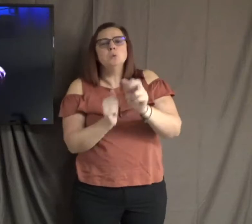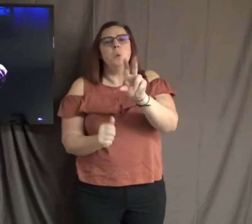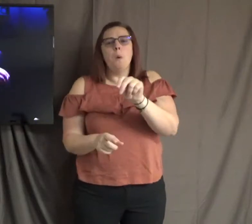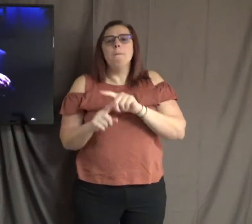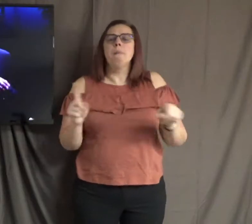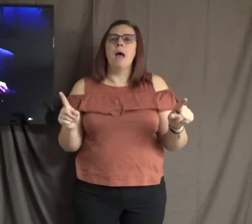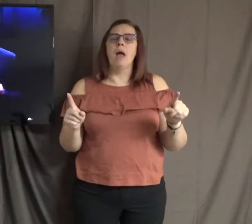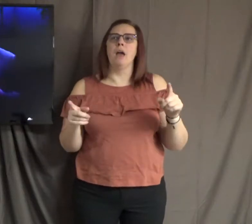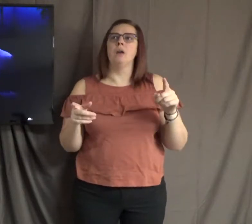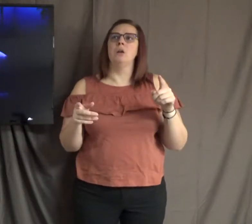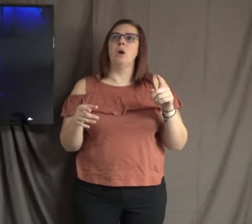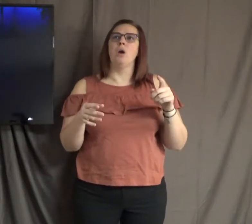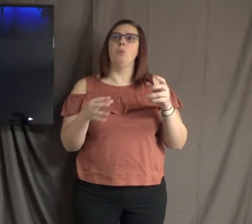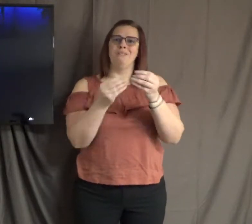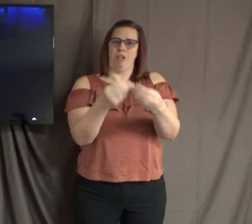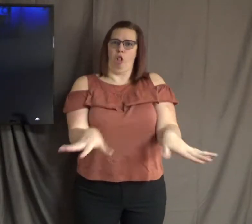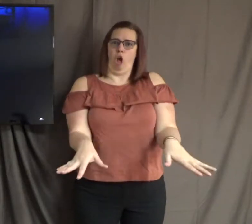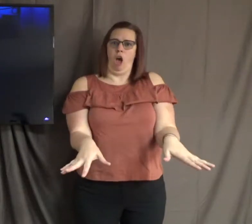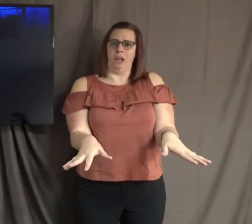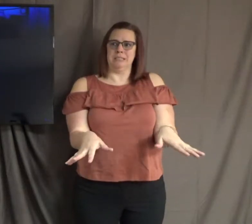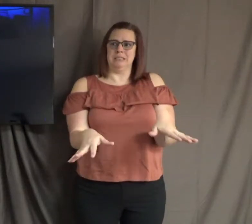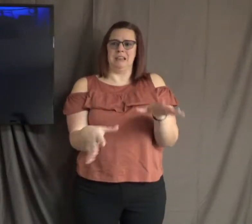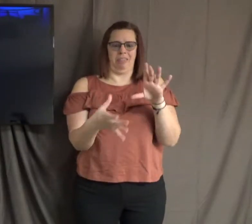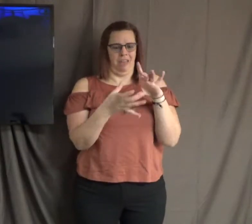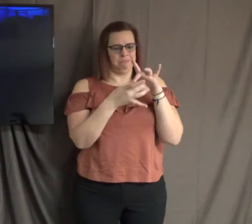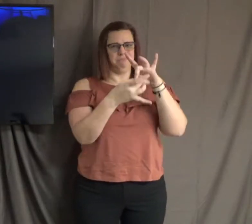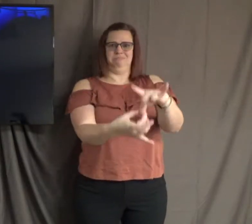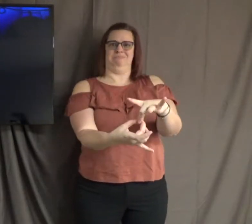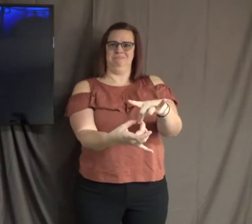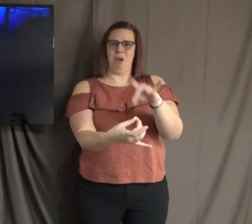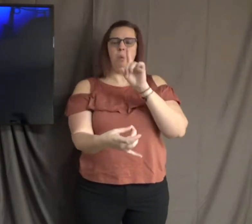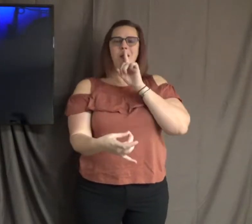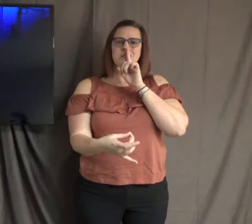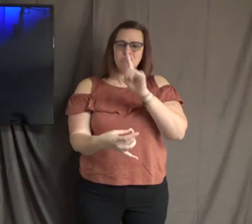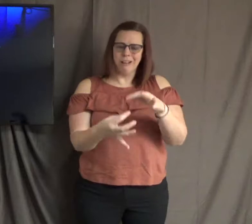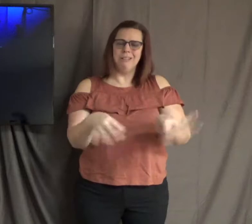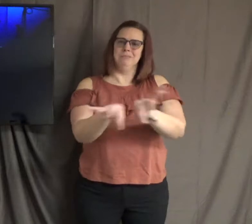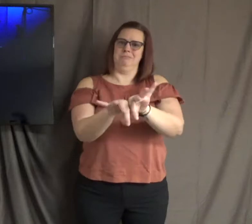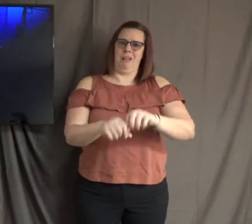that connecting link of what really matters in life by just